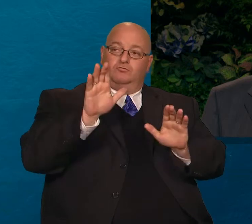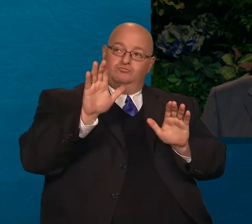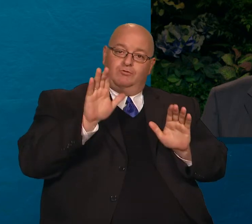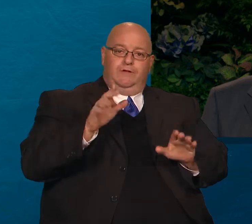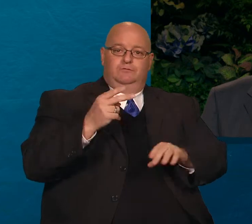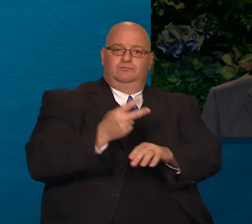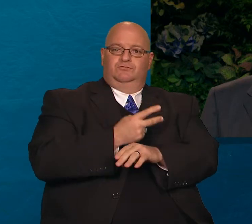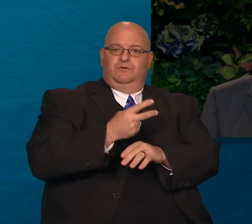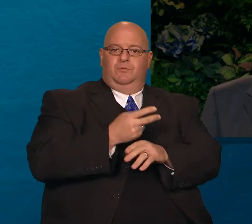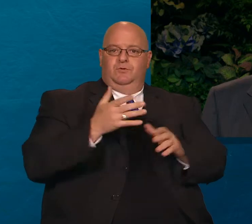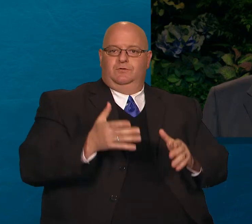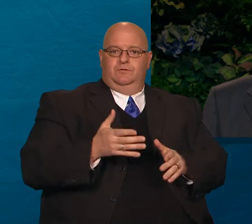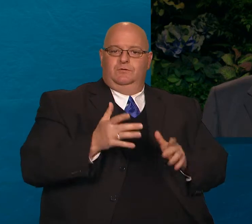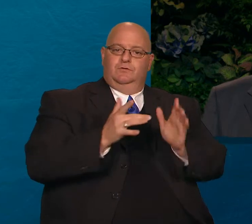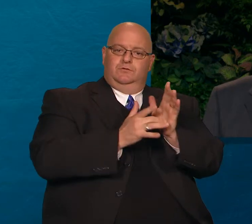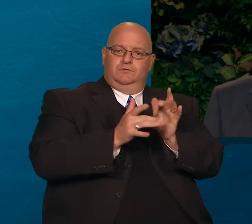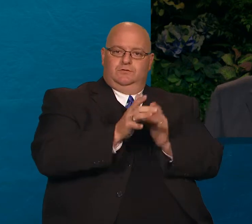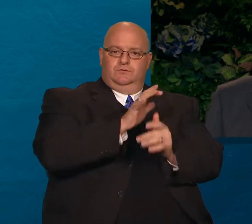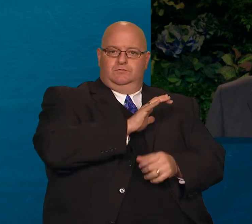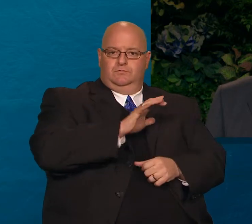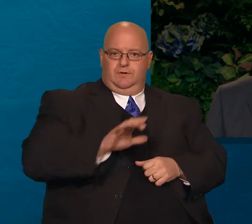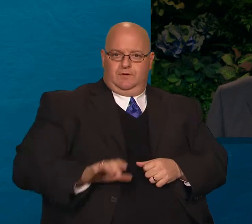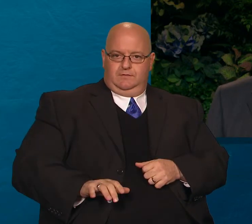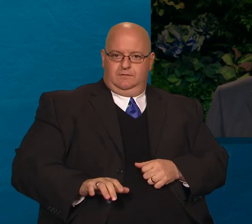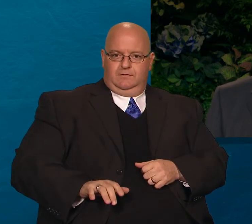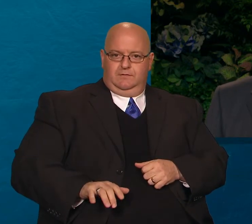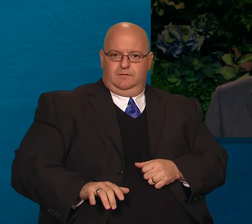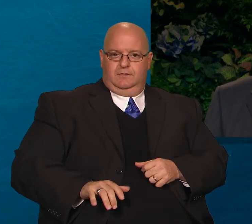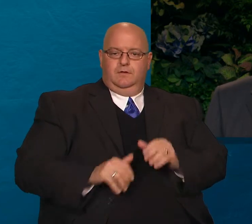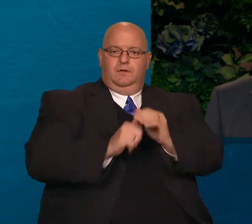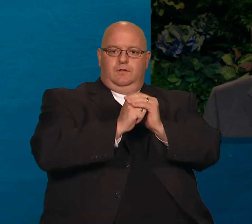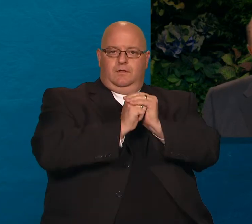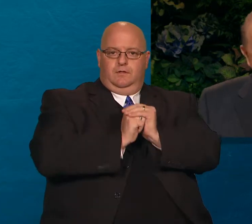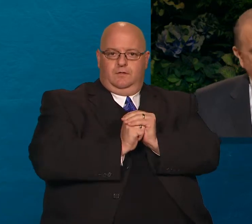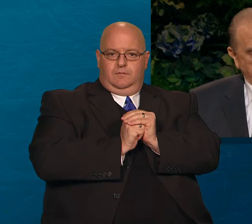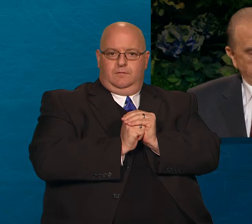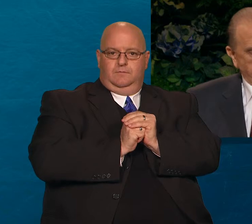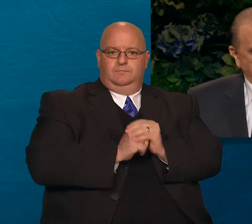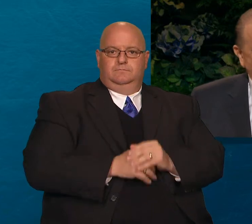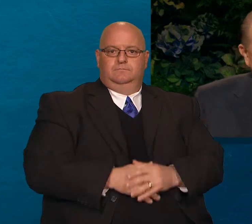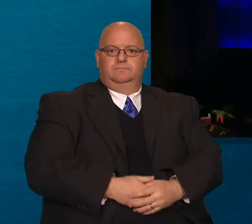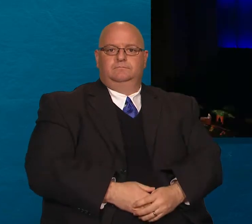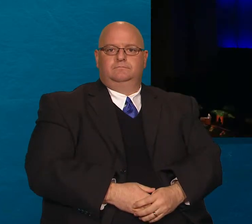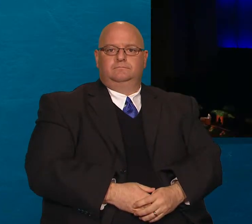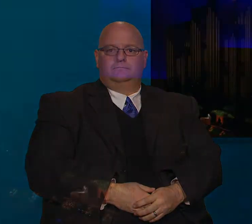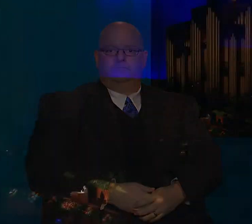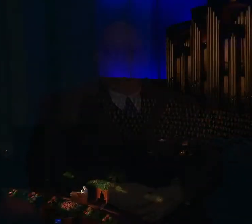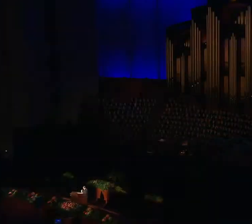shepherd, Jesus Christ. Amen.